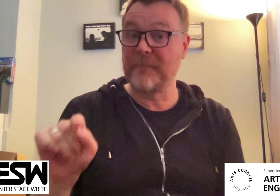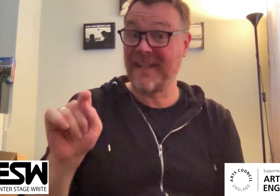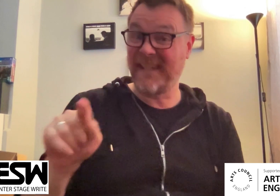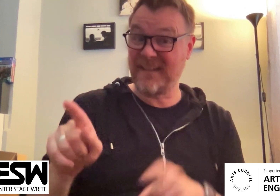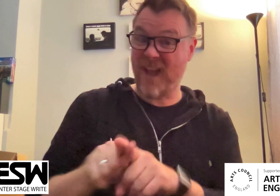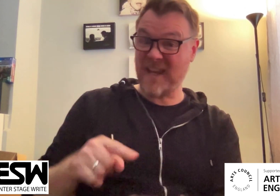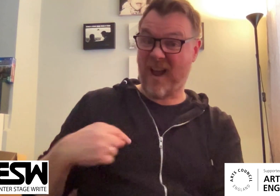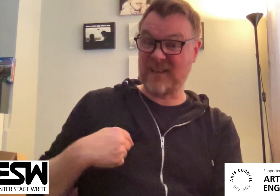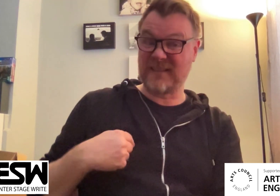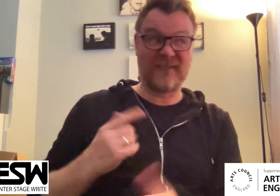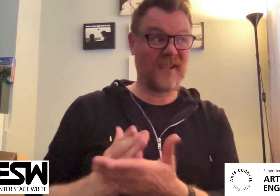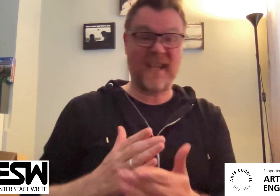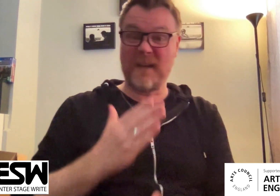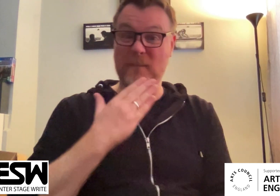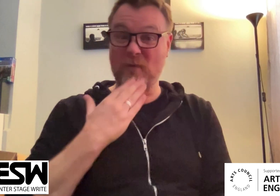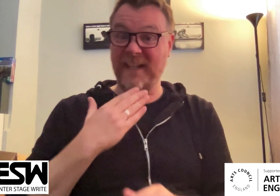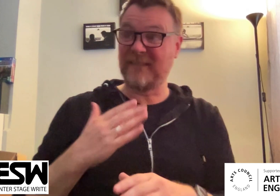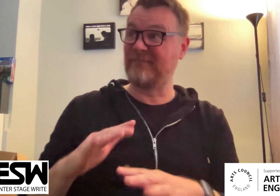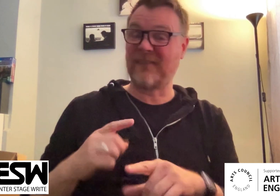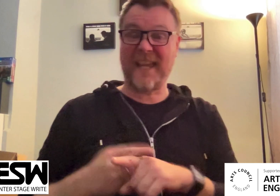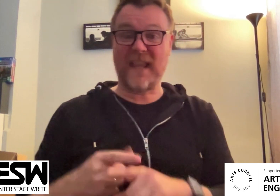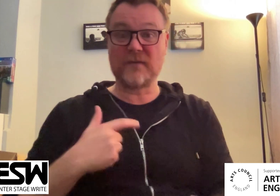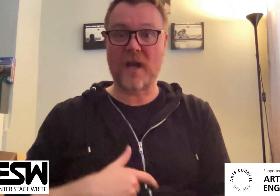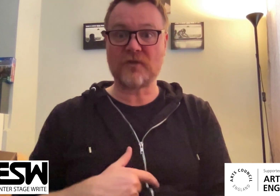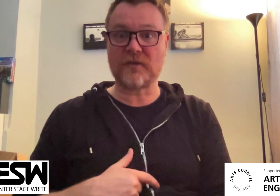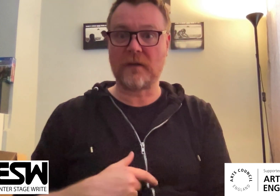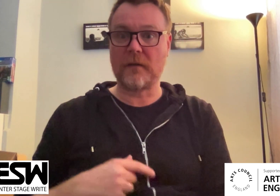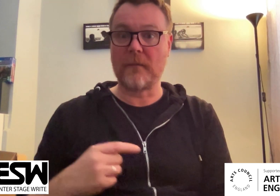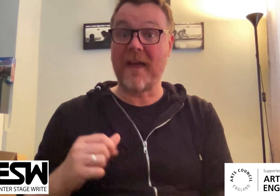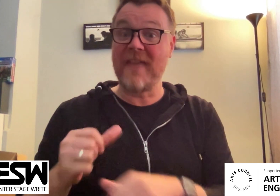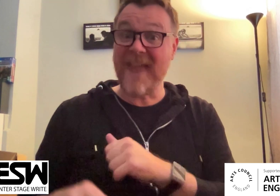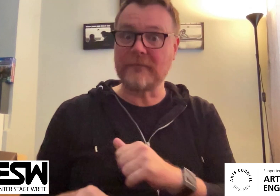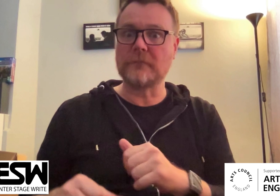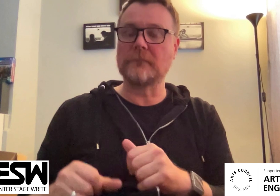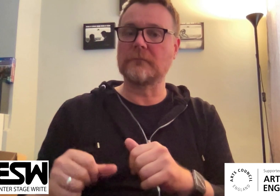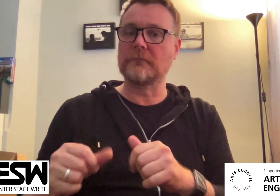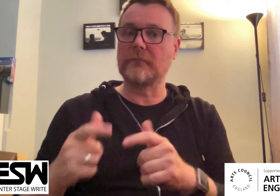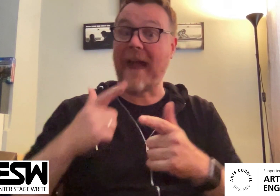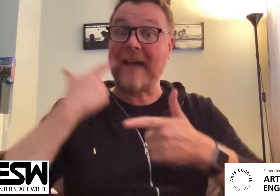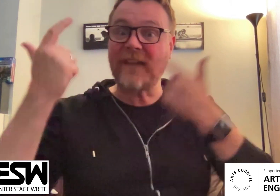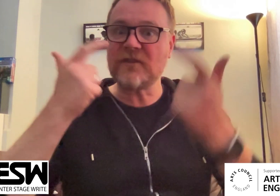him. He's like us. He's kind of boring English character. But